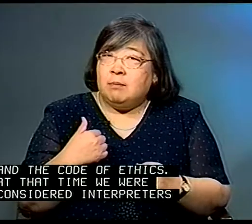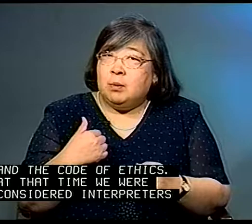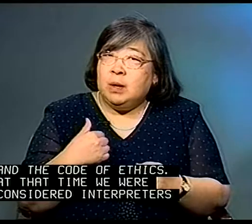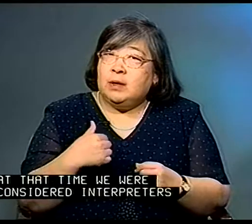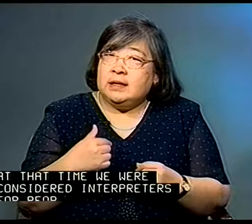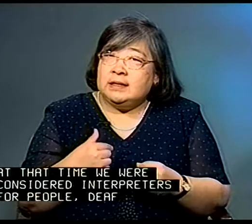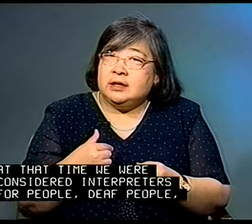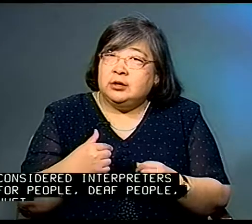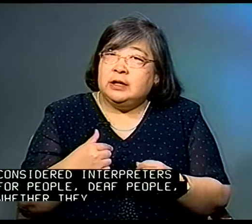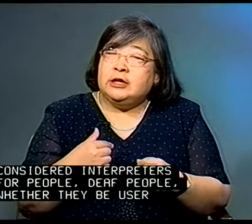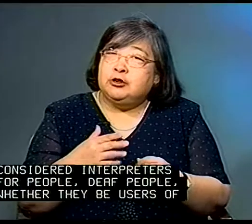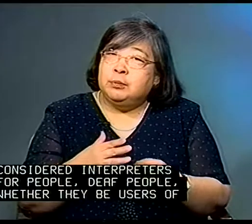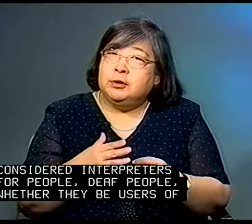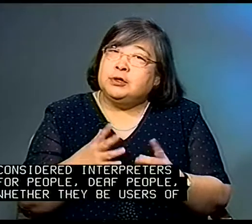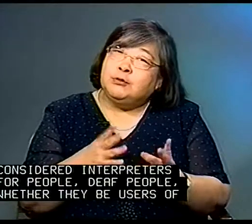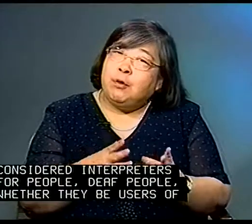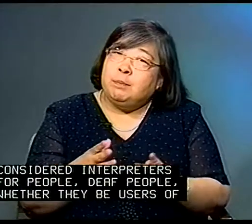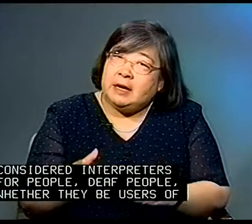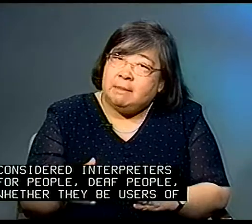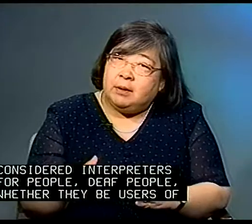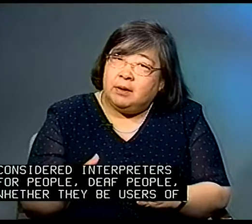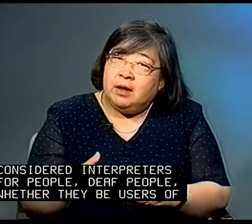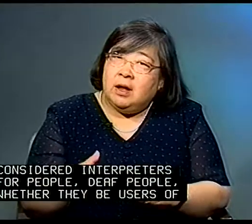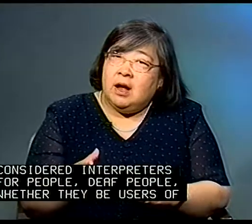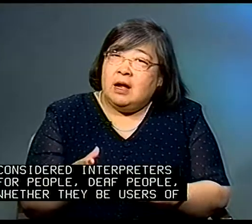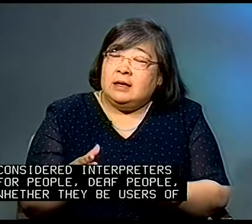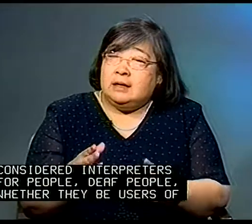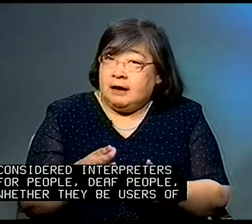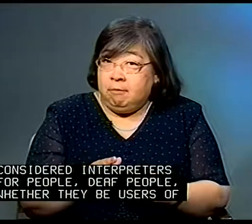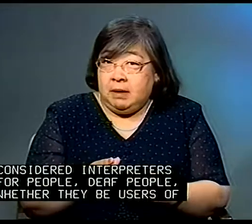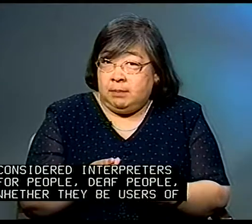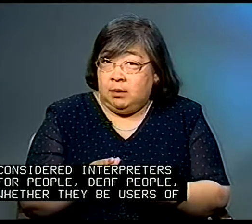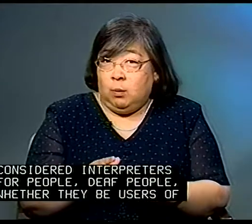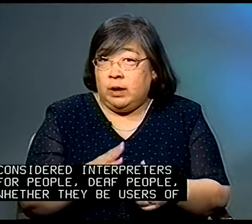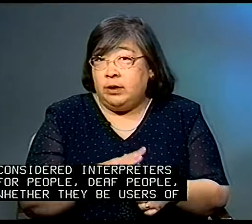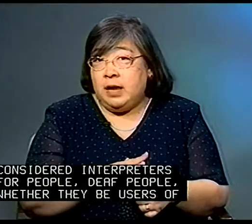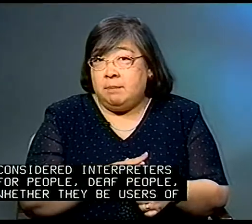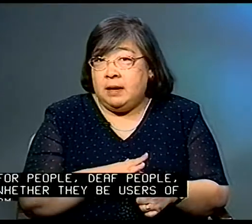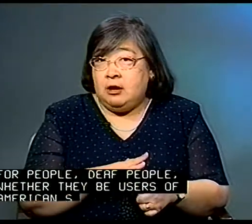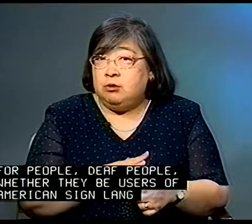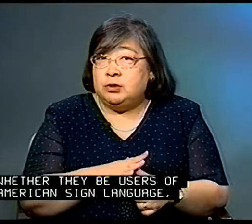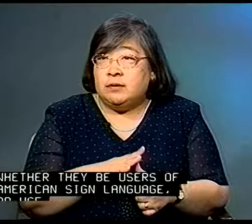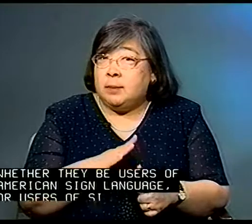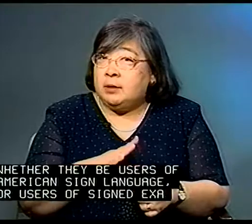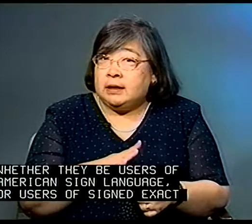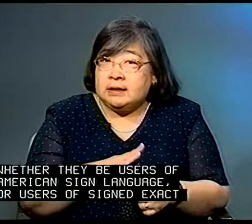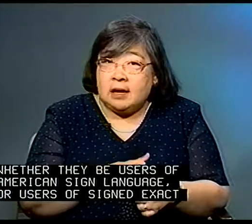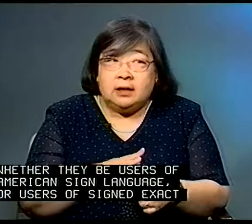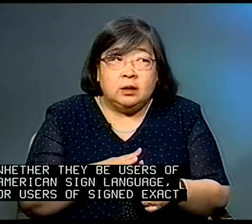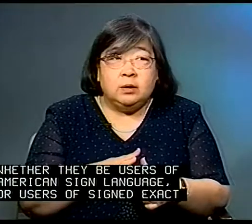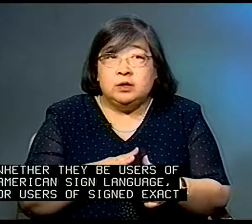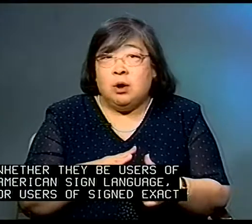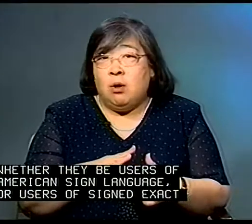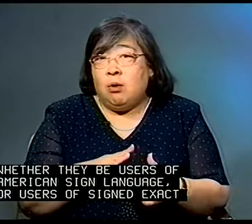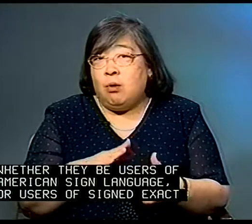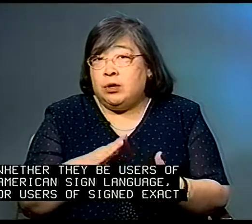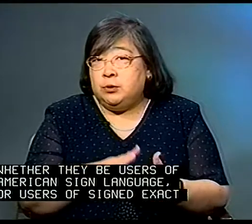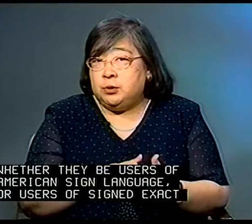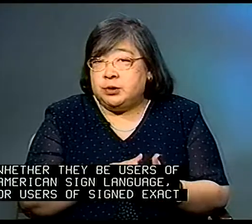we were considered interpreters for people, deaf people, whether they be users of American Sign Language or users of